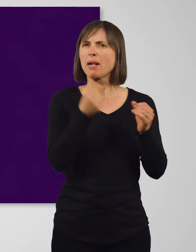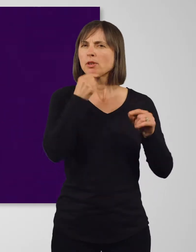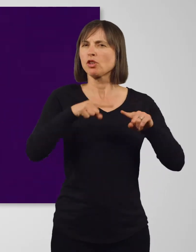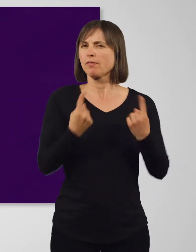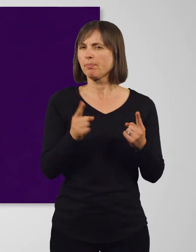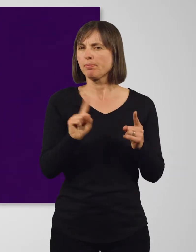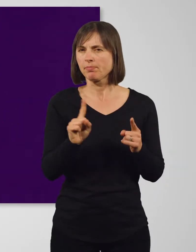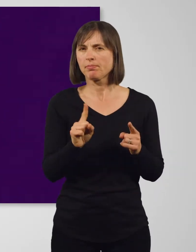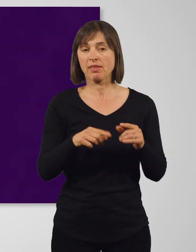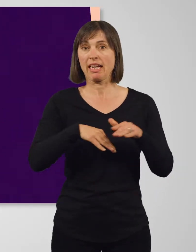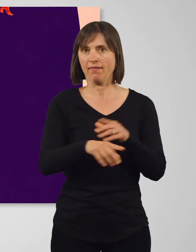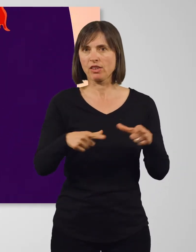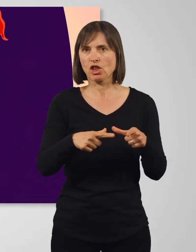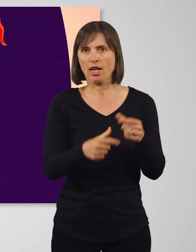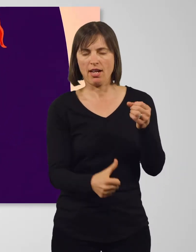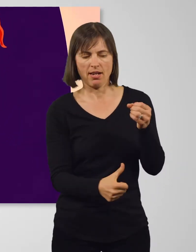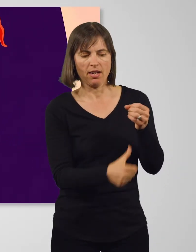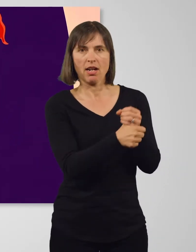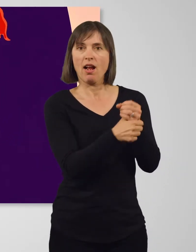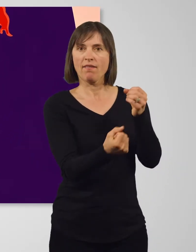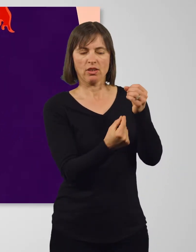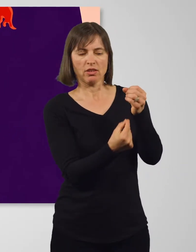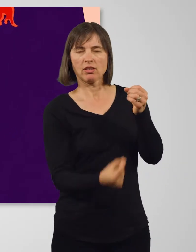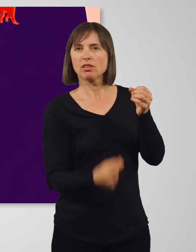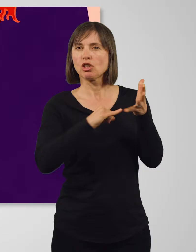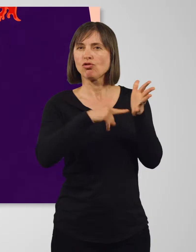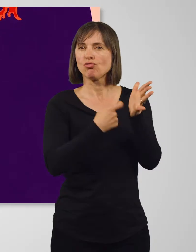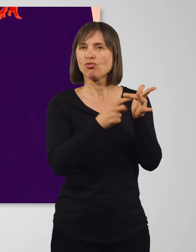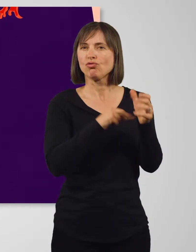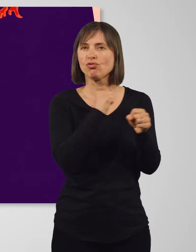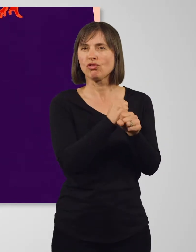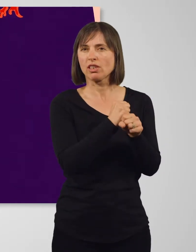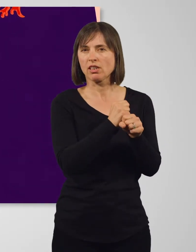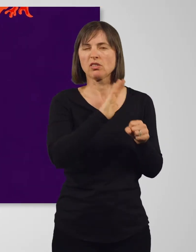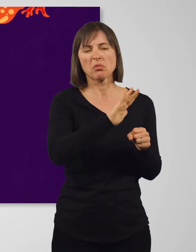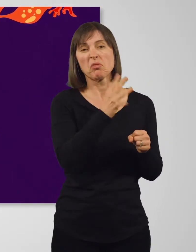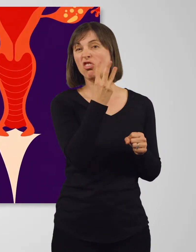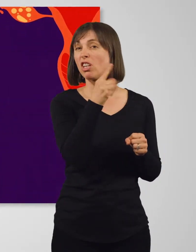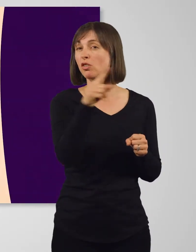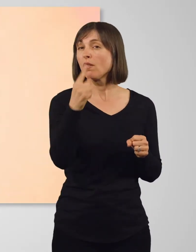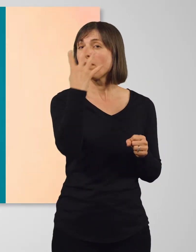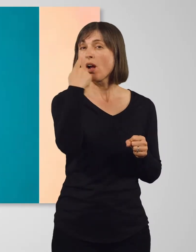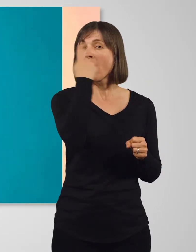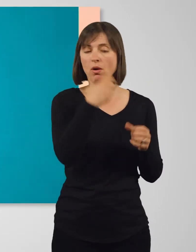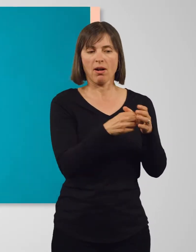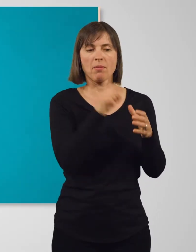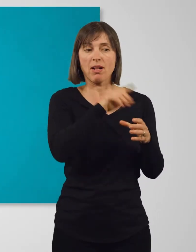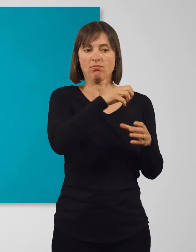Tampons are used differently. They are inserted into the vagina and later pulled out using the string. Tampons should be changed every 3 or